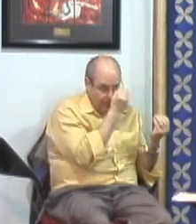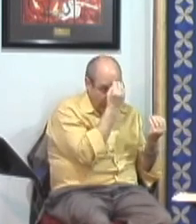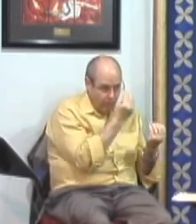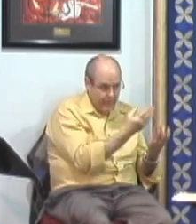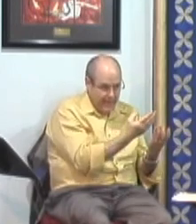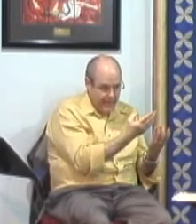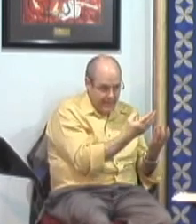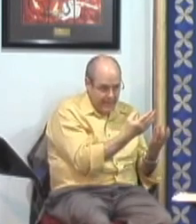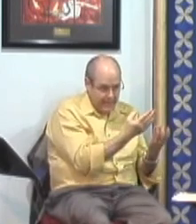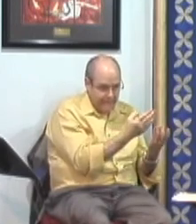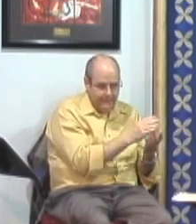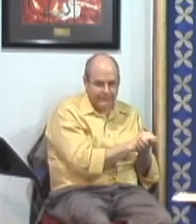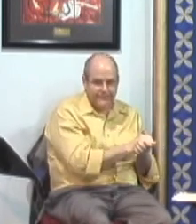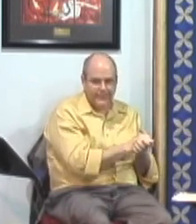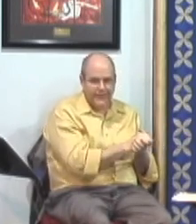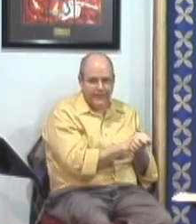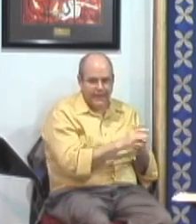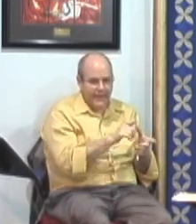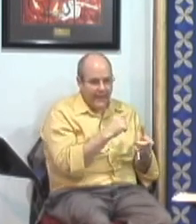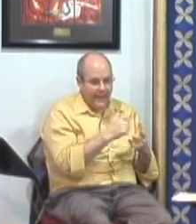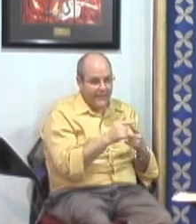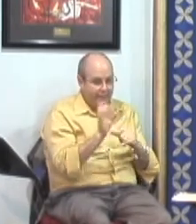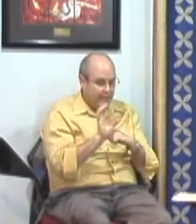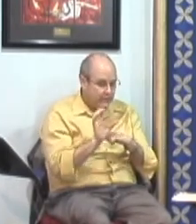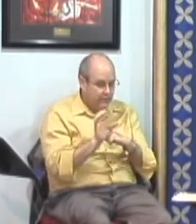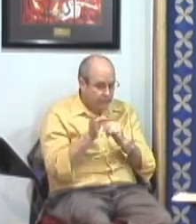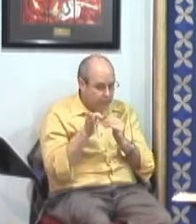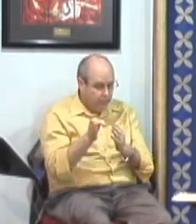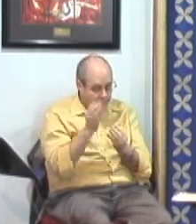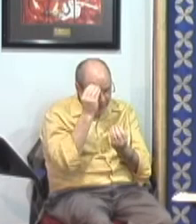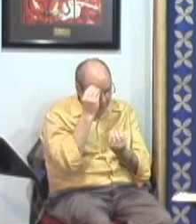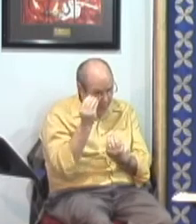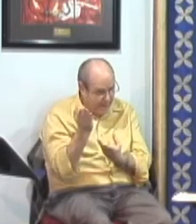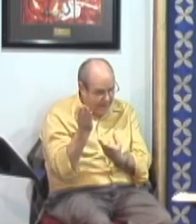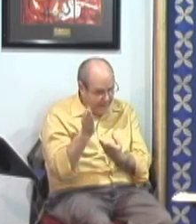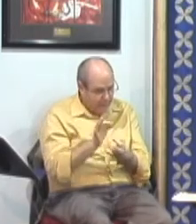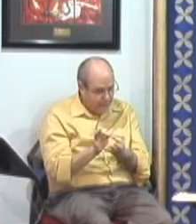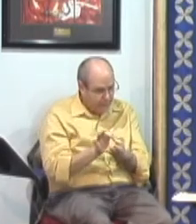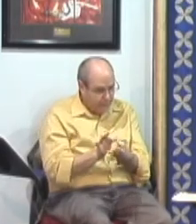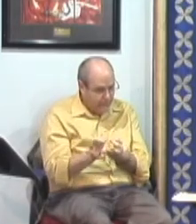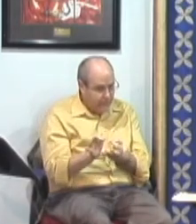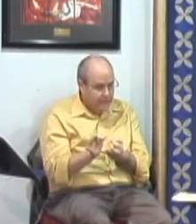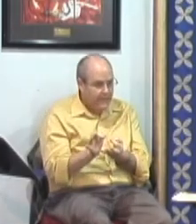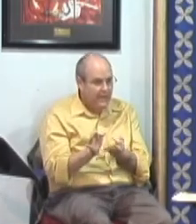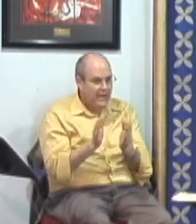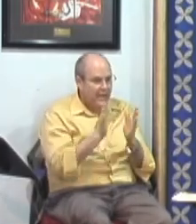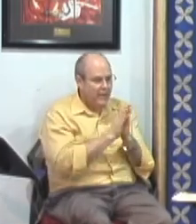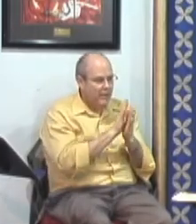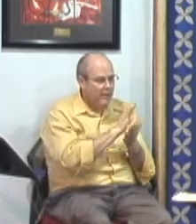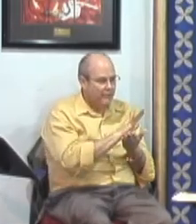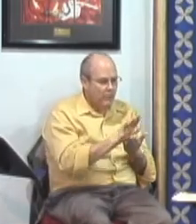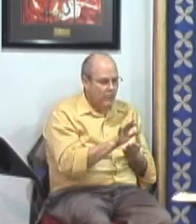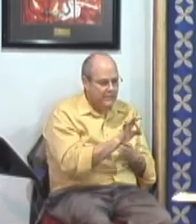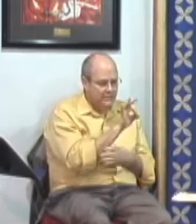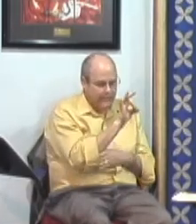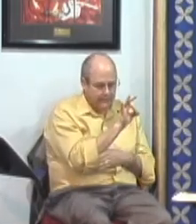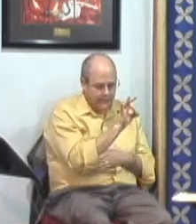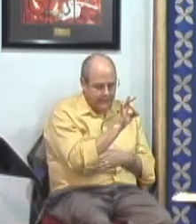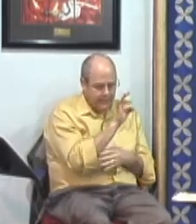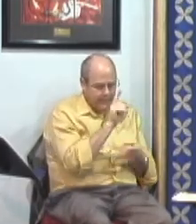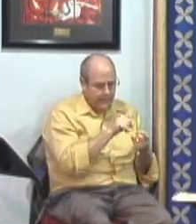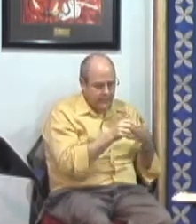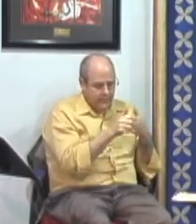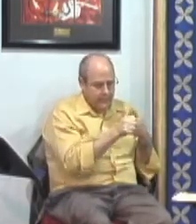obeying those instructions from God and the church's ways of obeying those instructions from God. And we've asked the Holy Spirit